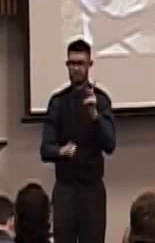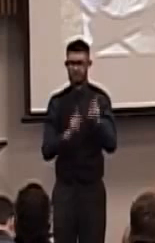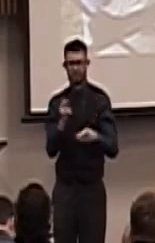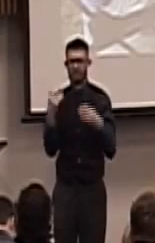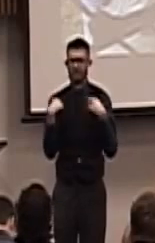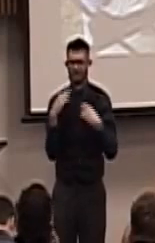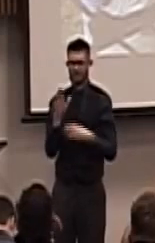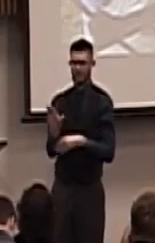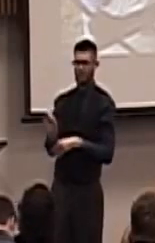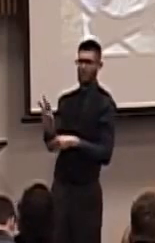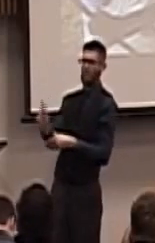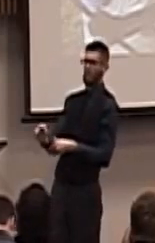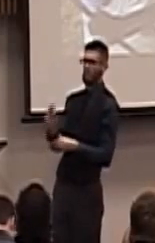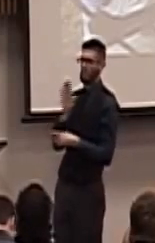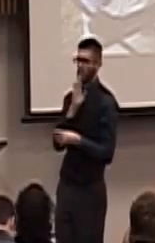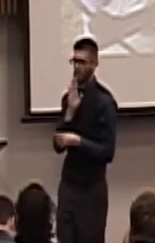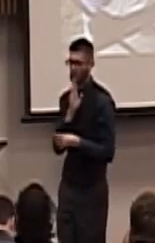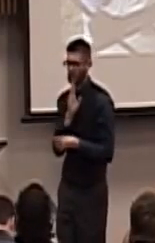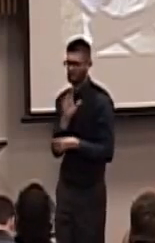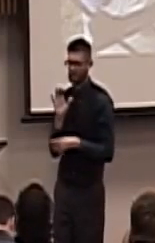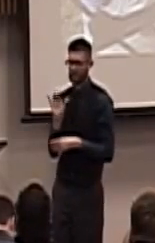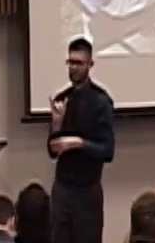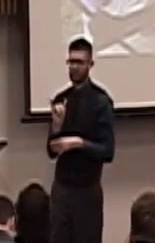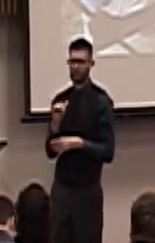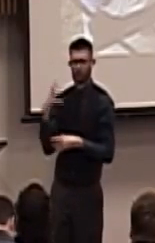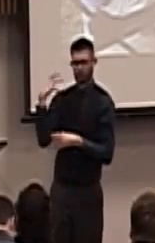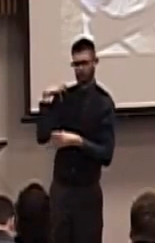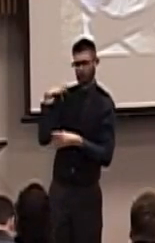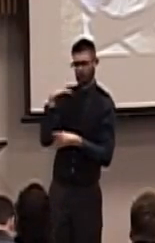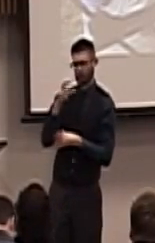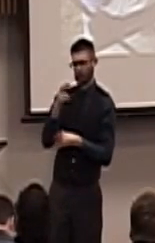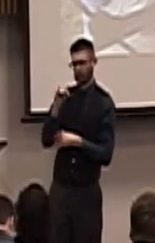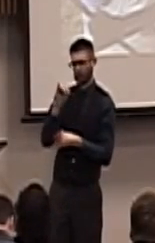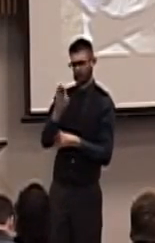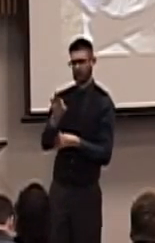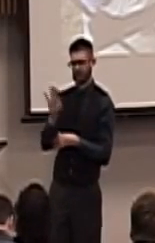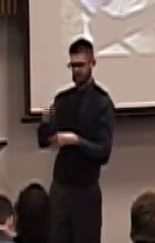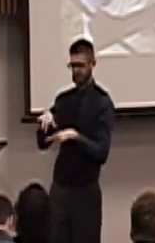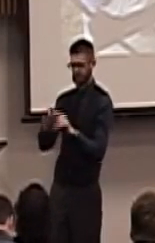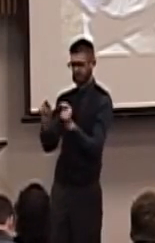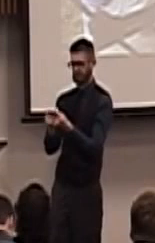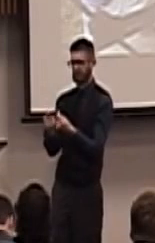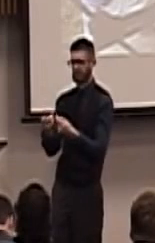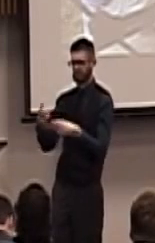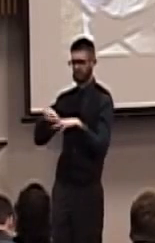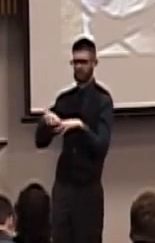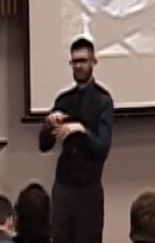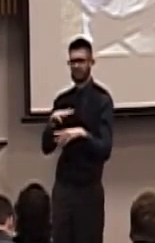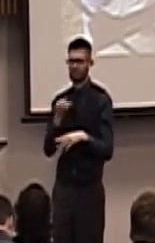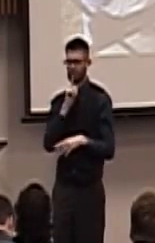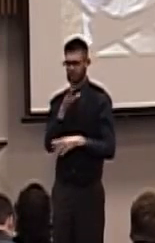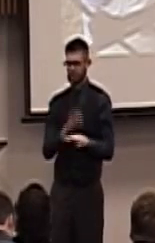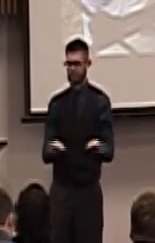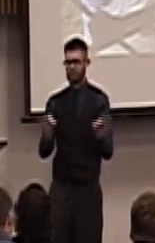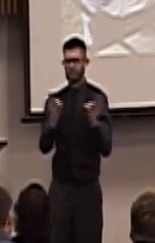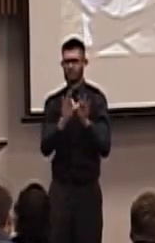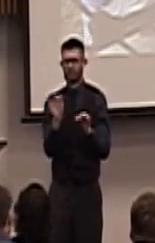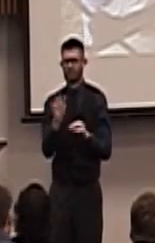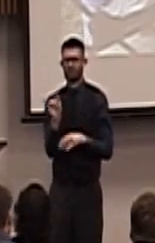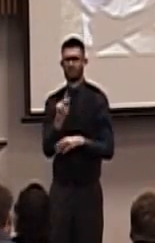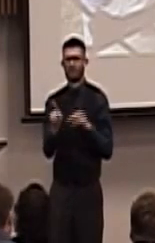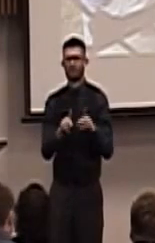breakfast and dinner and et cetera, et cetera. And so here we are, us highfalutin people.